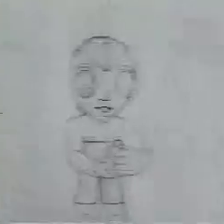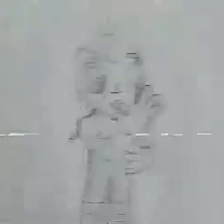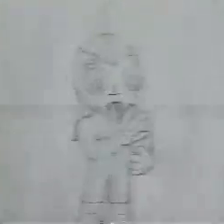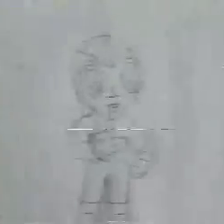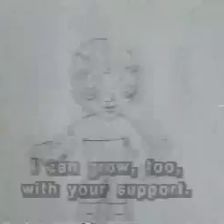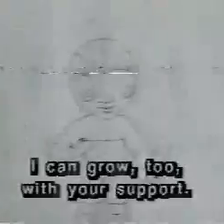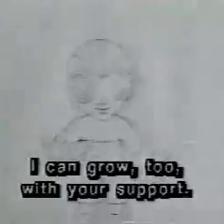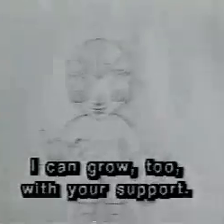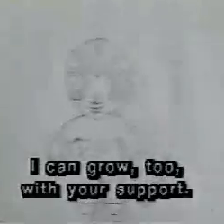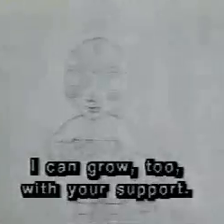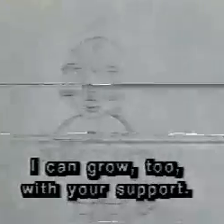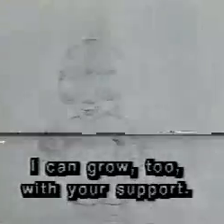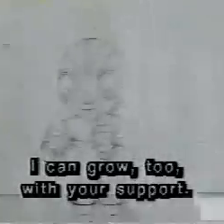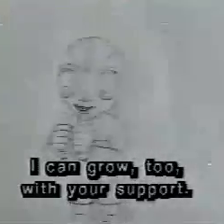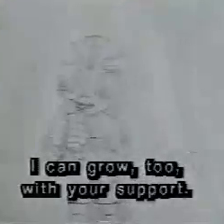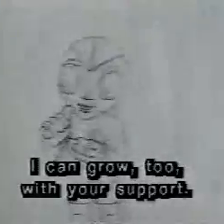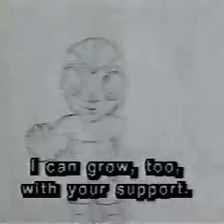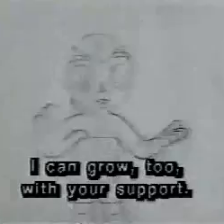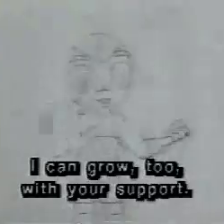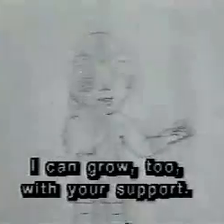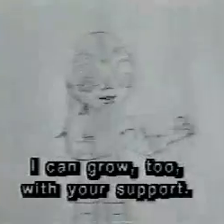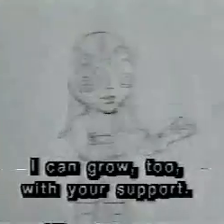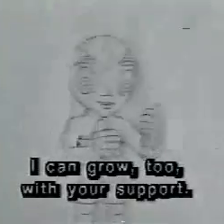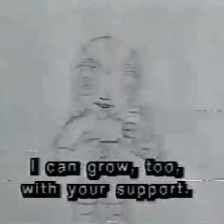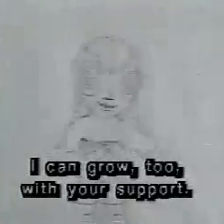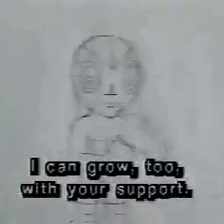I can grow too, with your support.